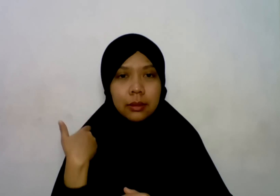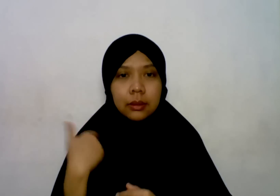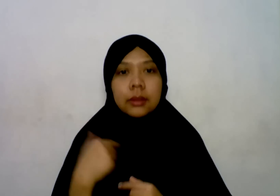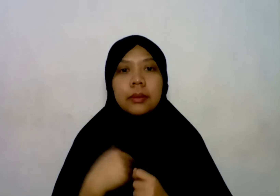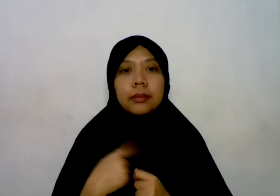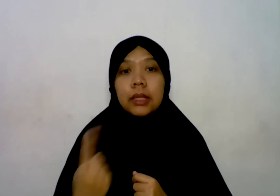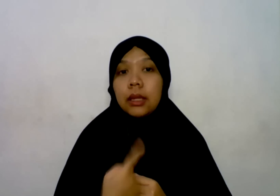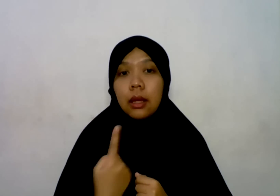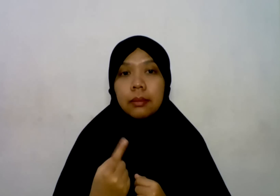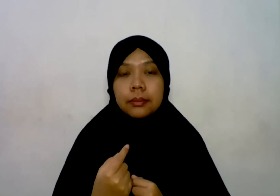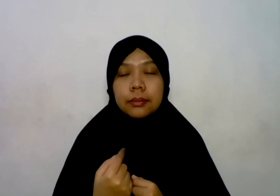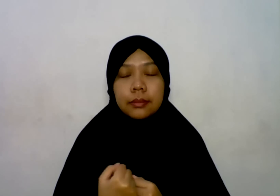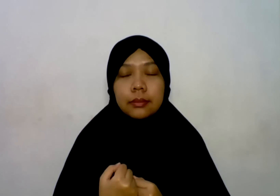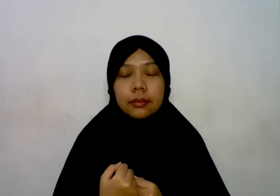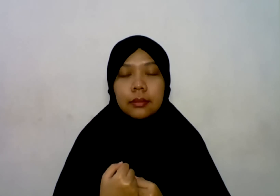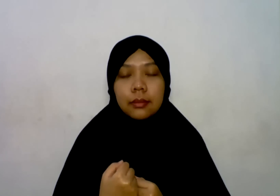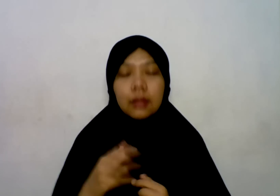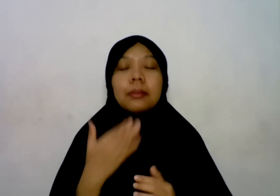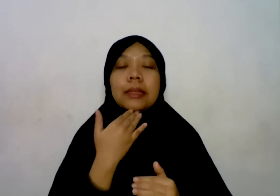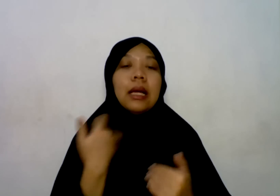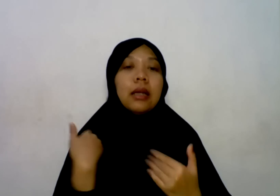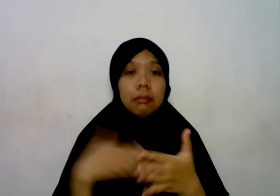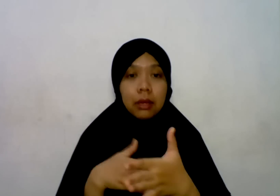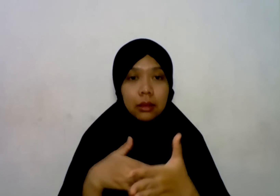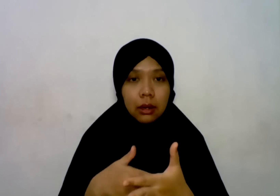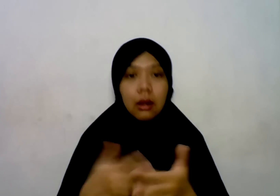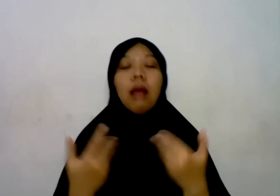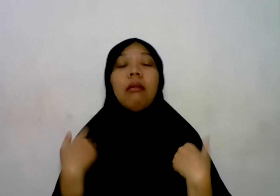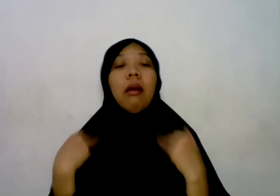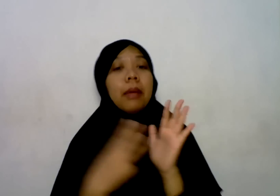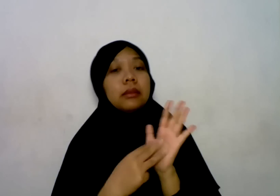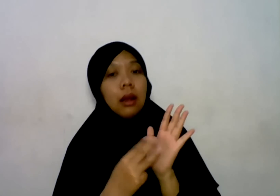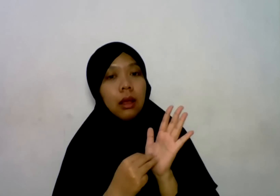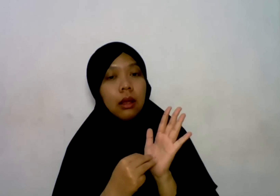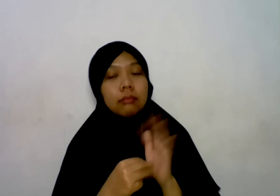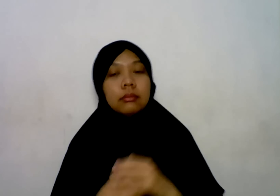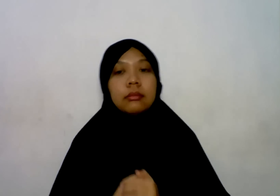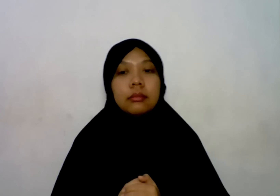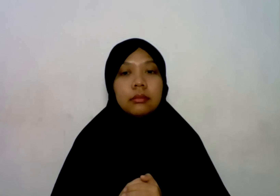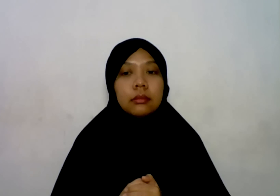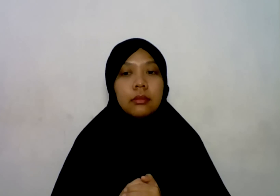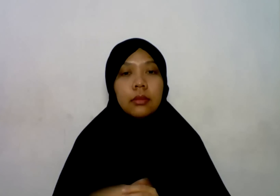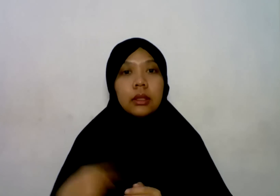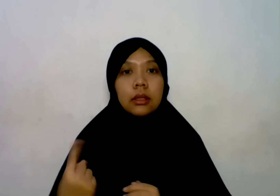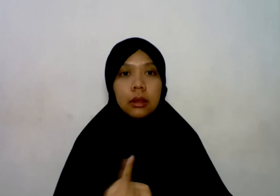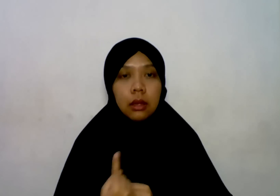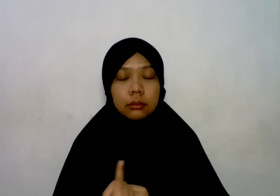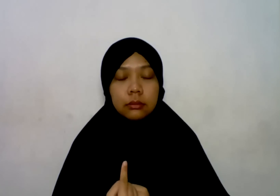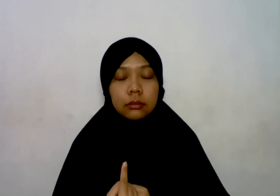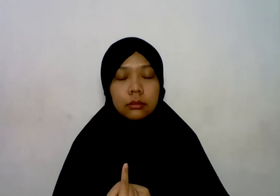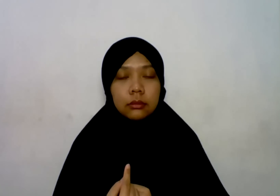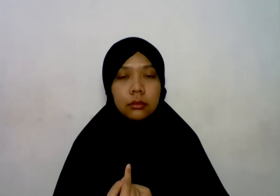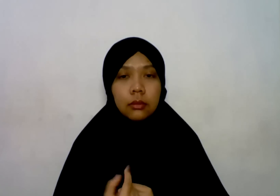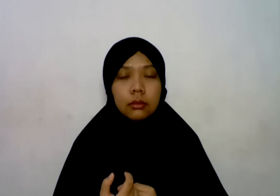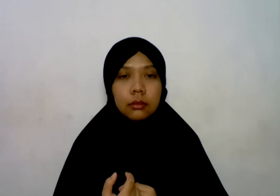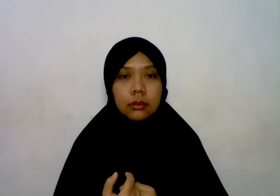have, those are the obstacles or the problems that we're facing when we initiating this program. However, we also have